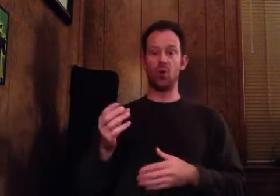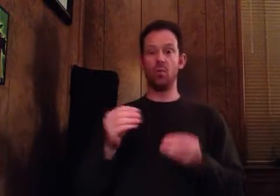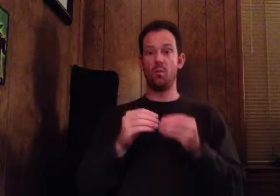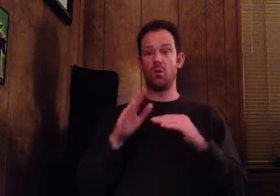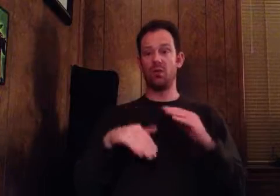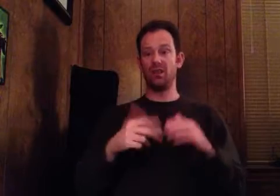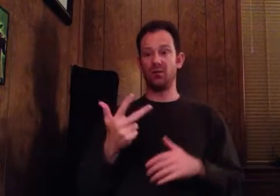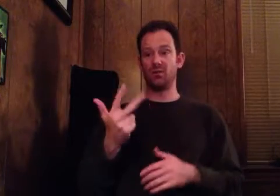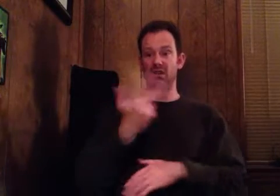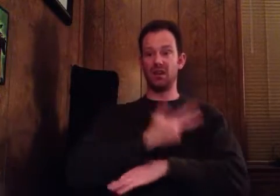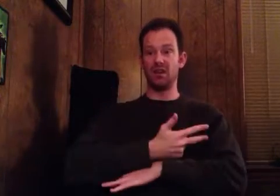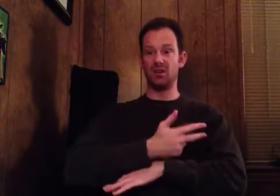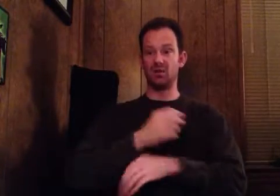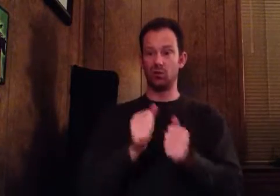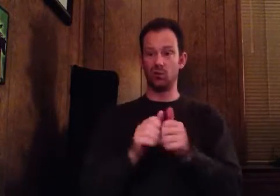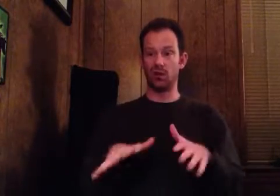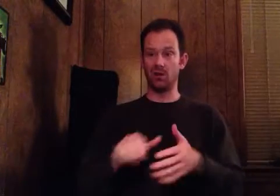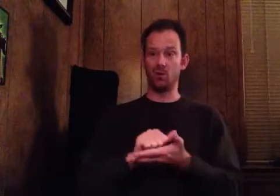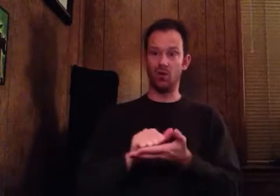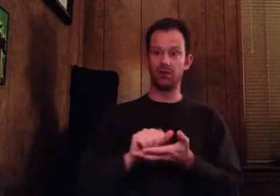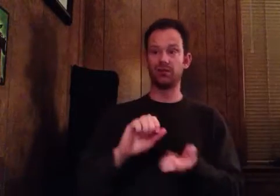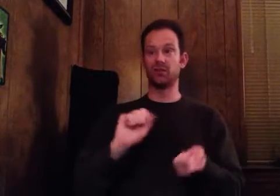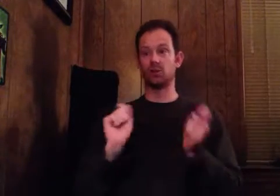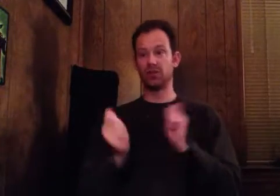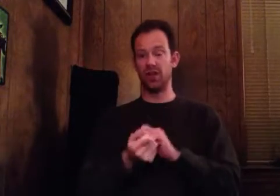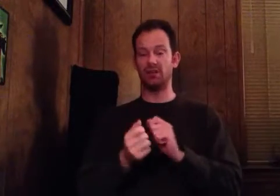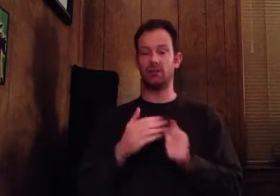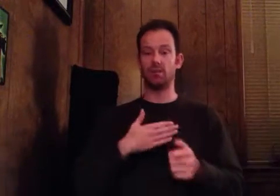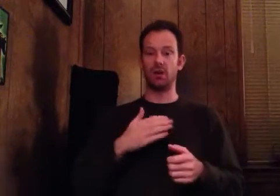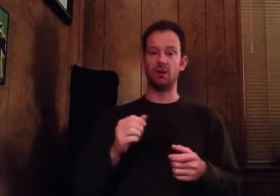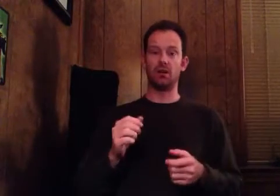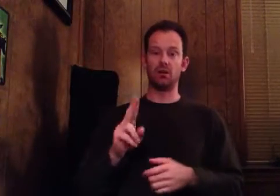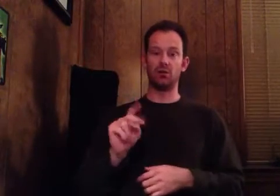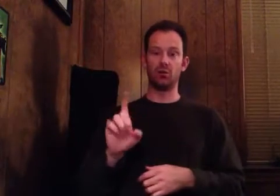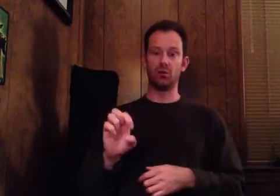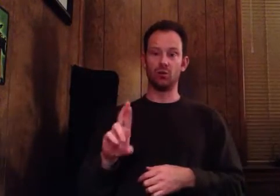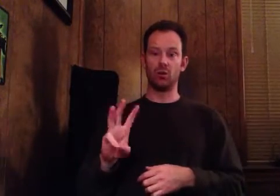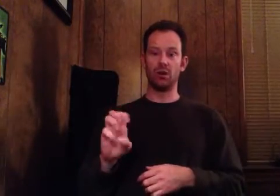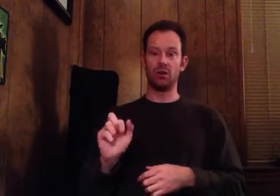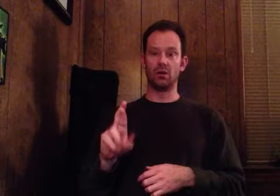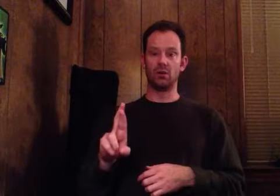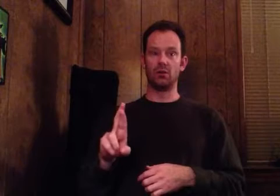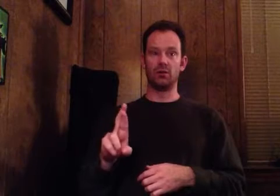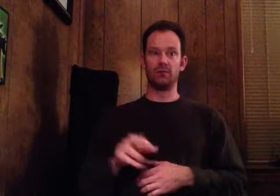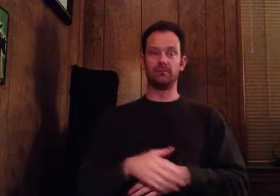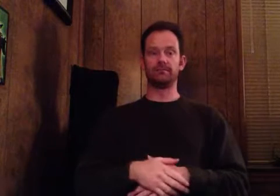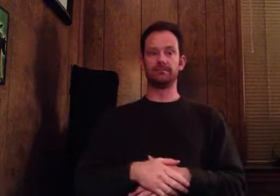Over the we to I'm running